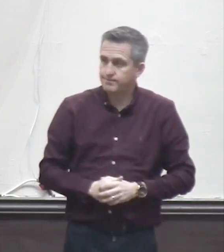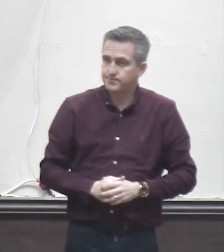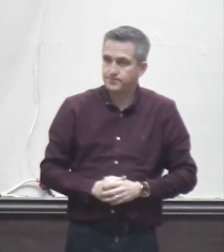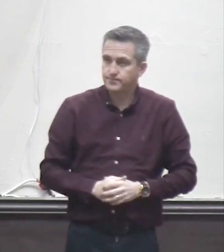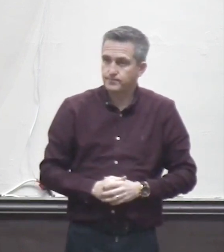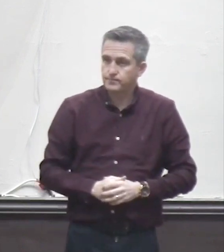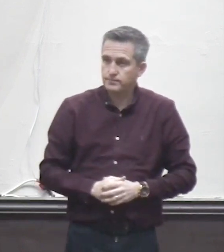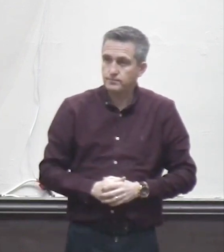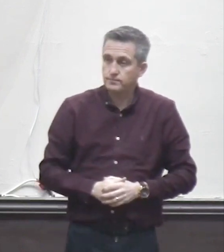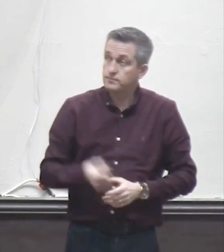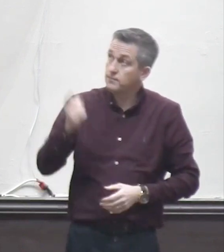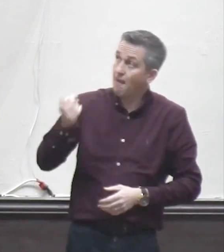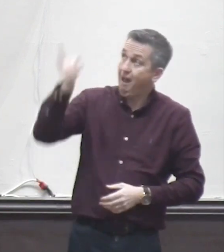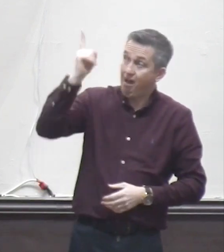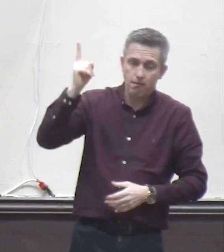Allah Azza wa Jal,